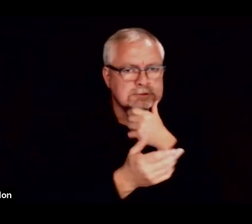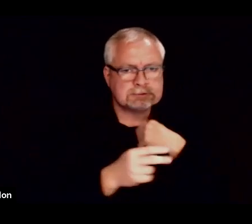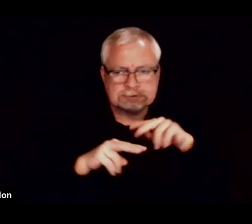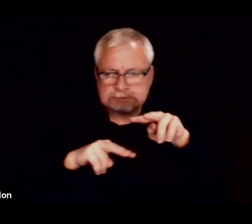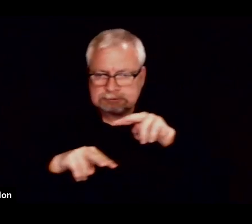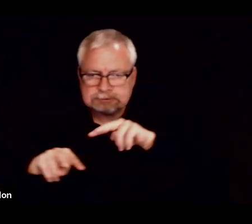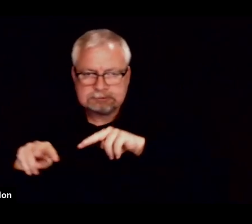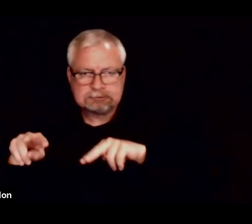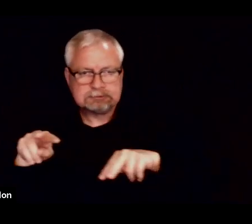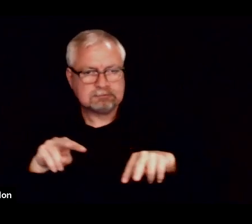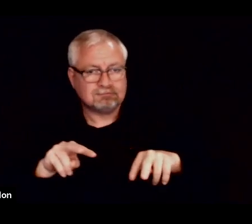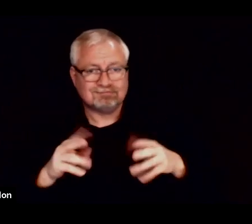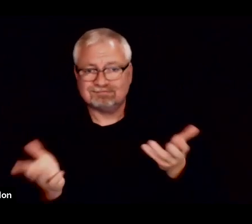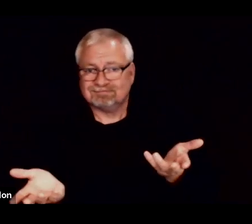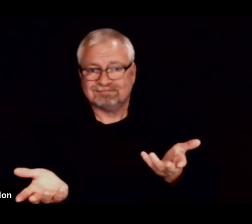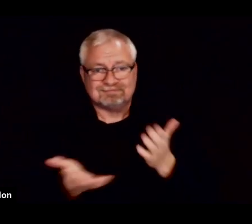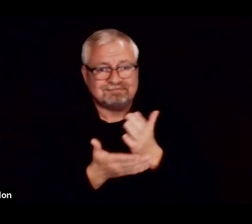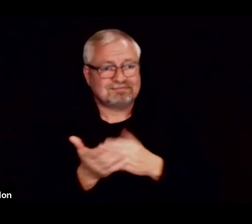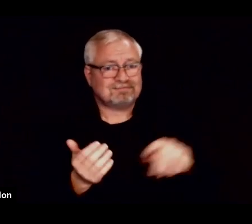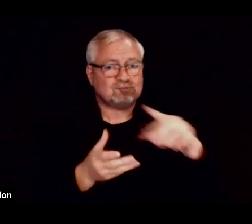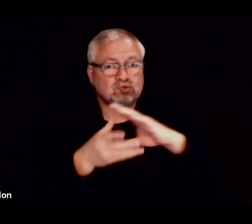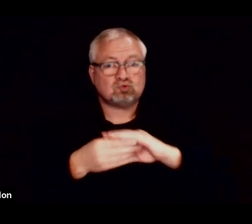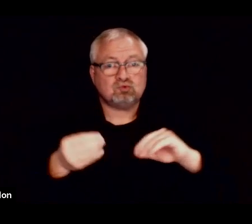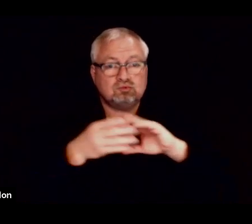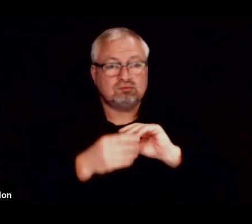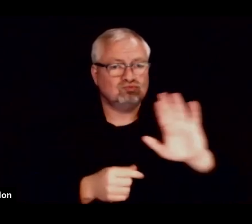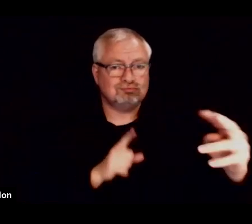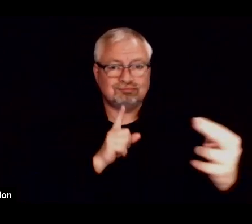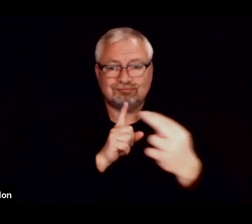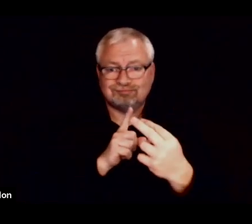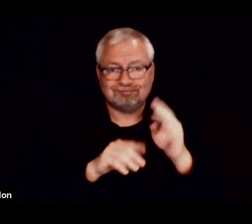legitimately different perspectives about the importance of